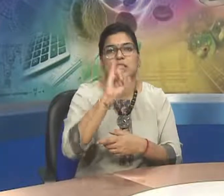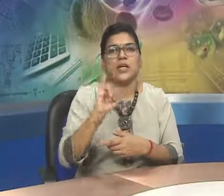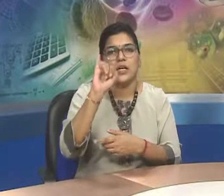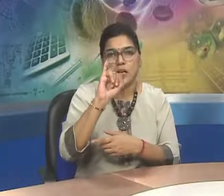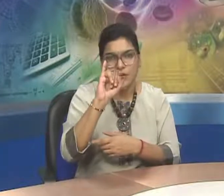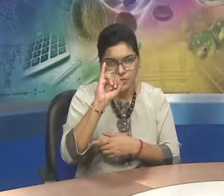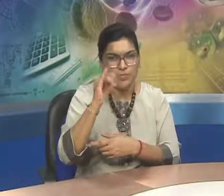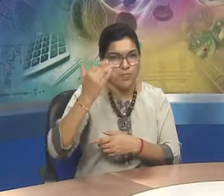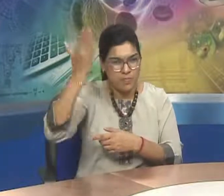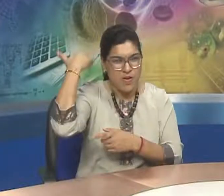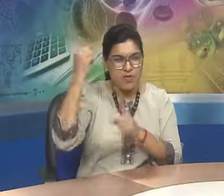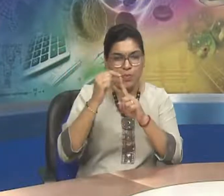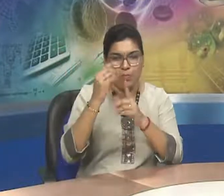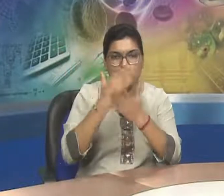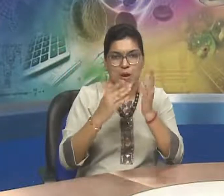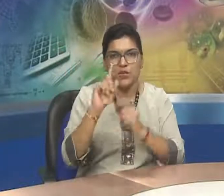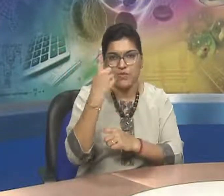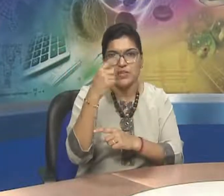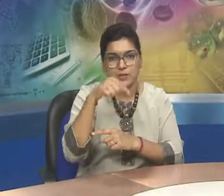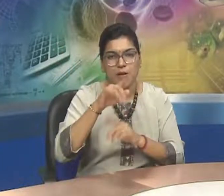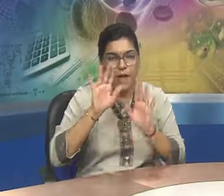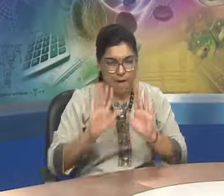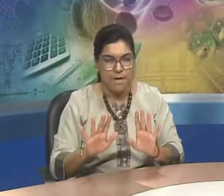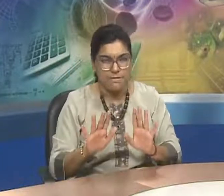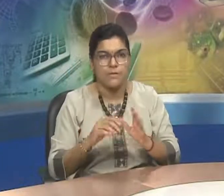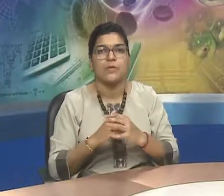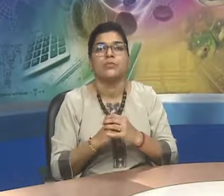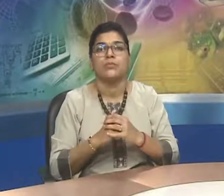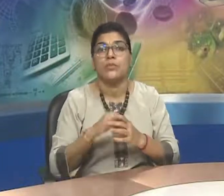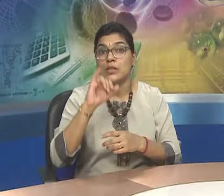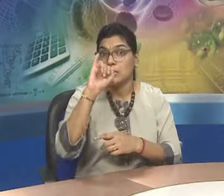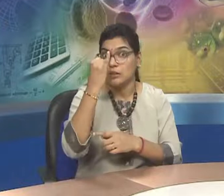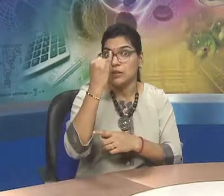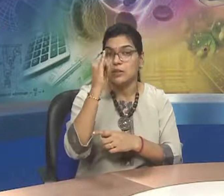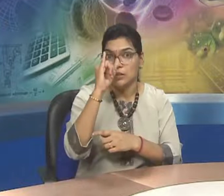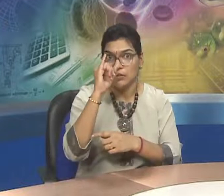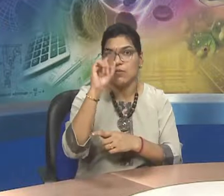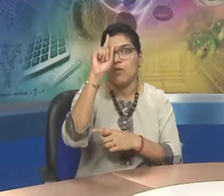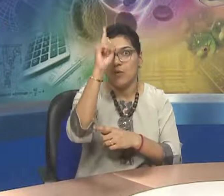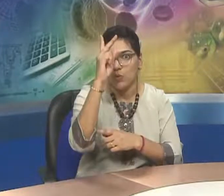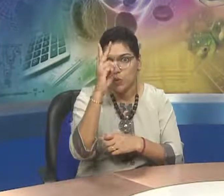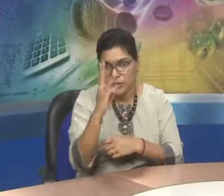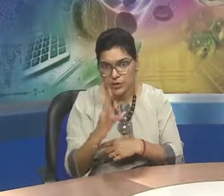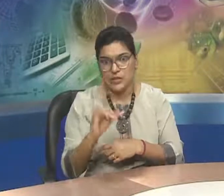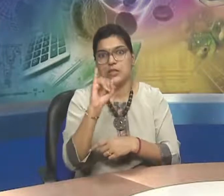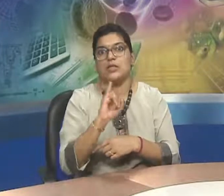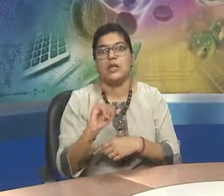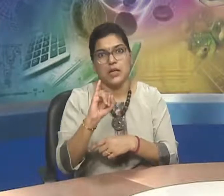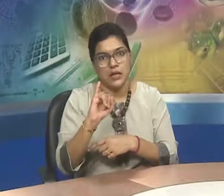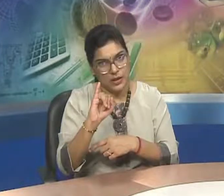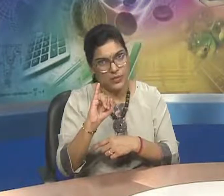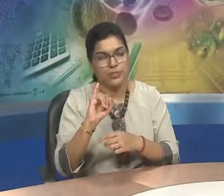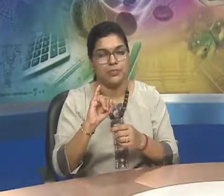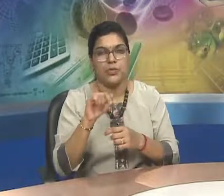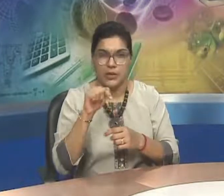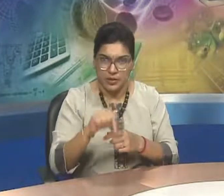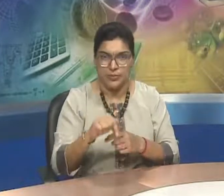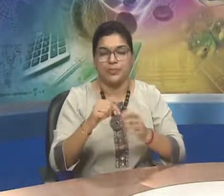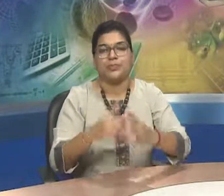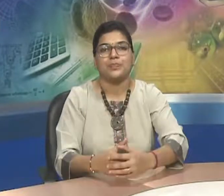is in this constitution is from 14 till 32. So there are basic 6